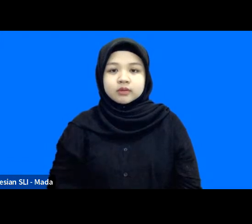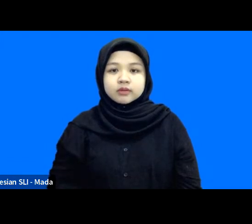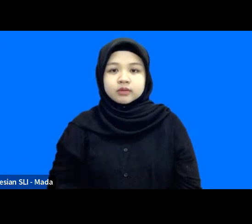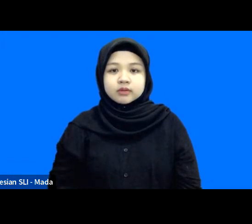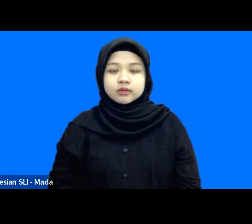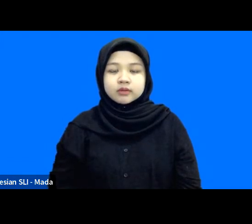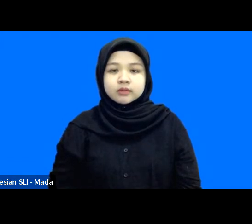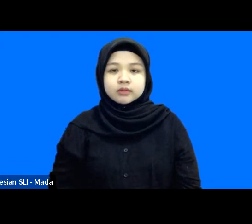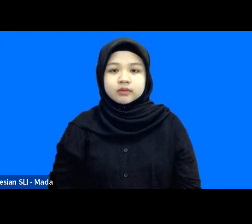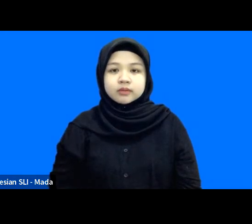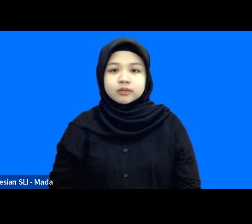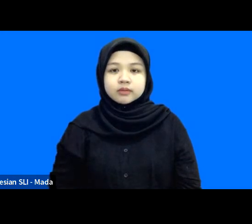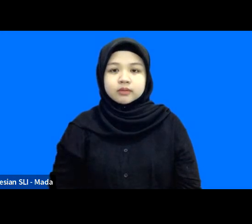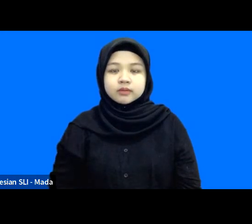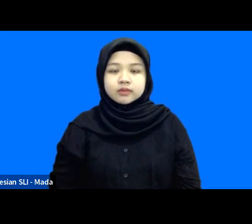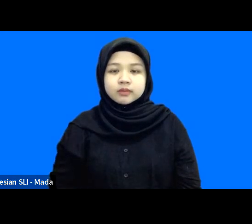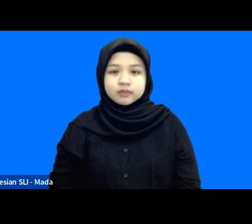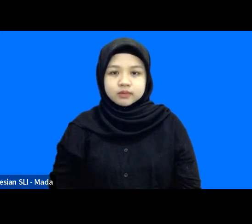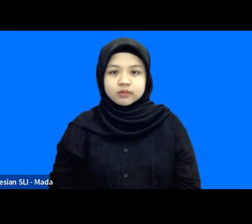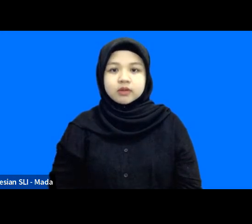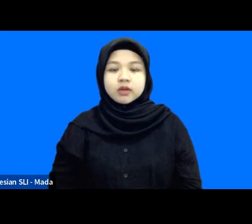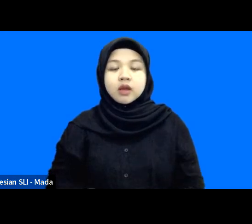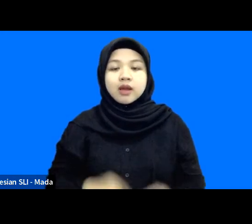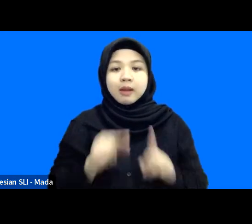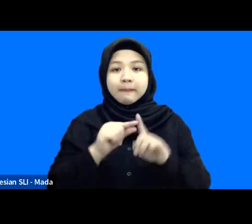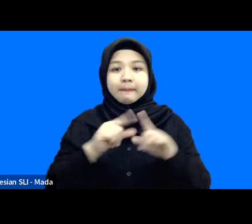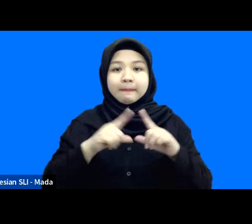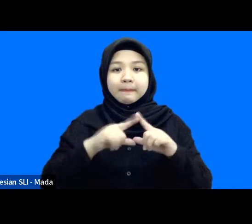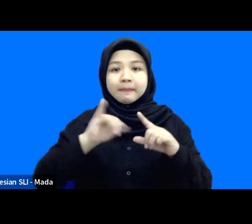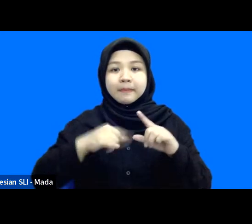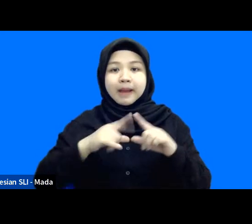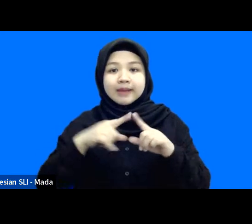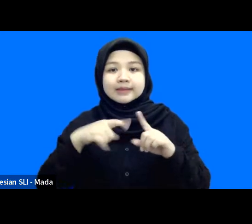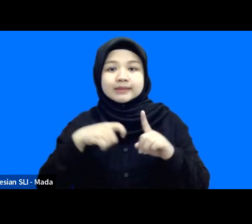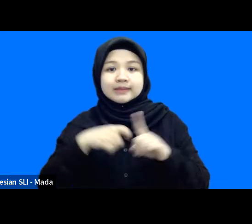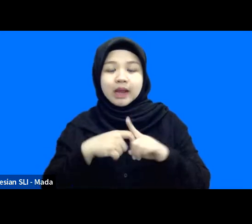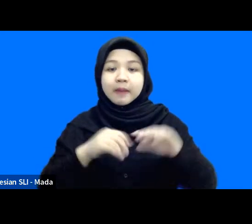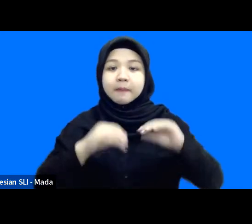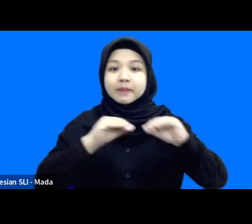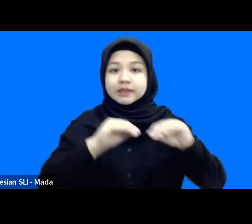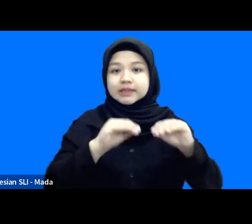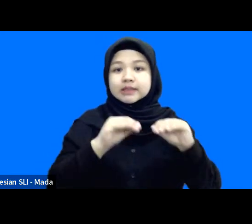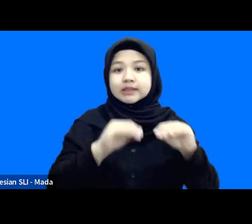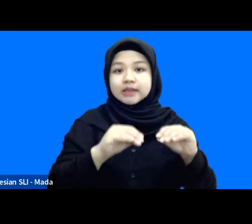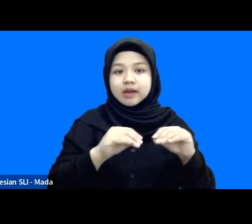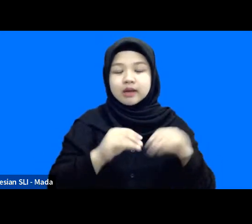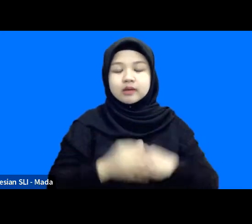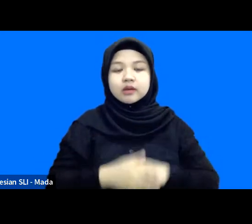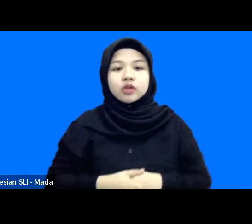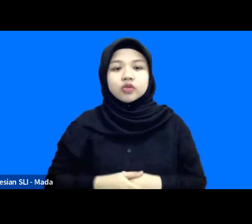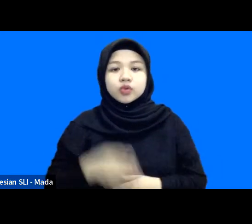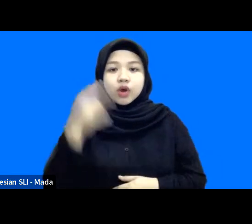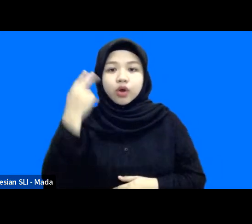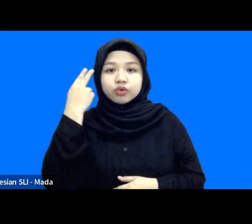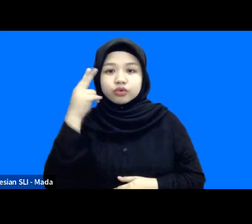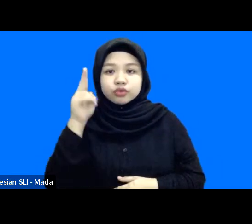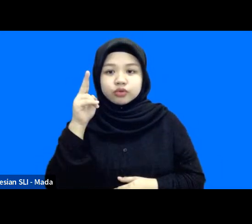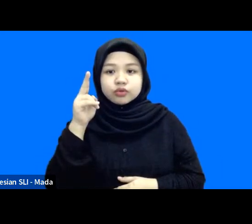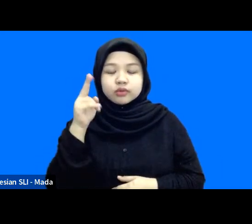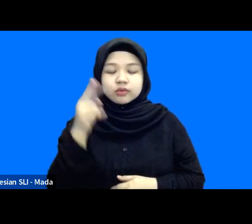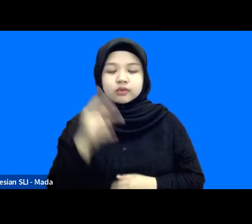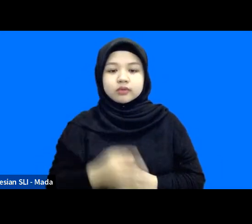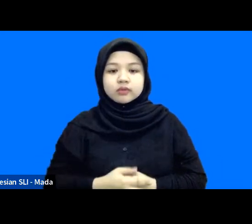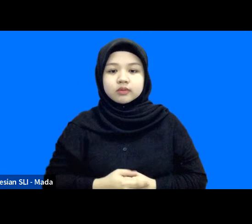nations that are responsible for, you know, taking off such wealth away from developing